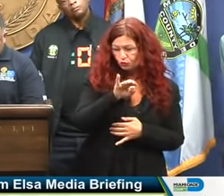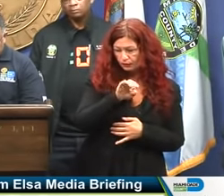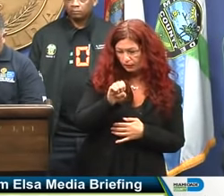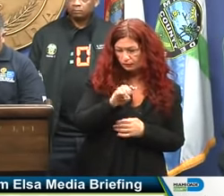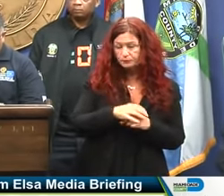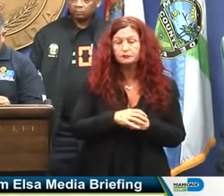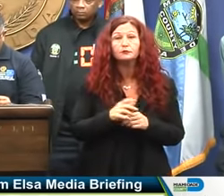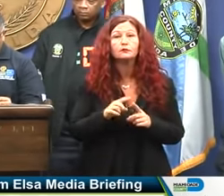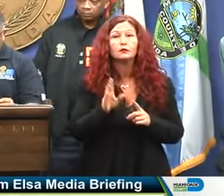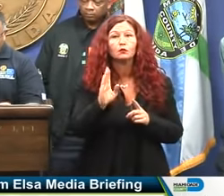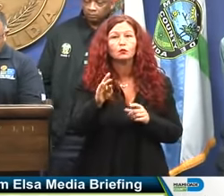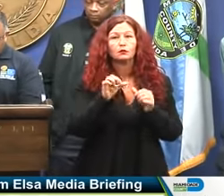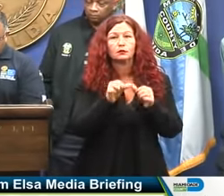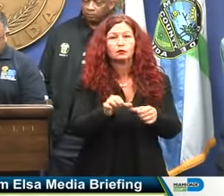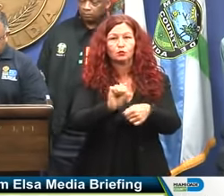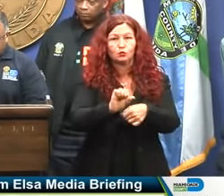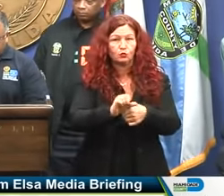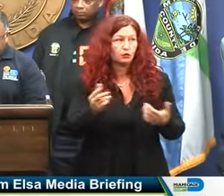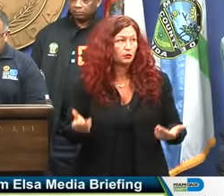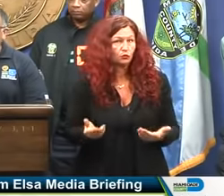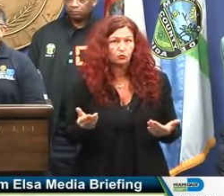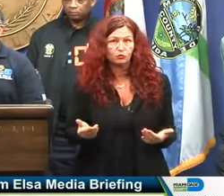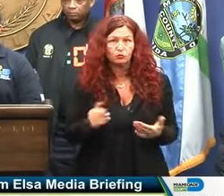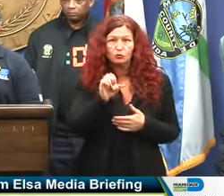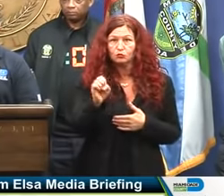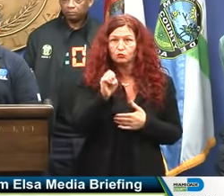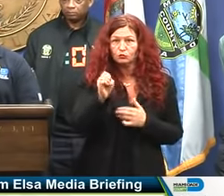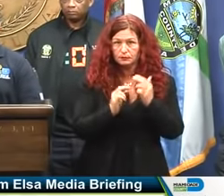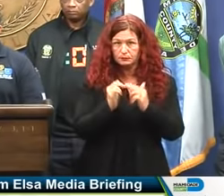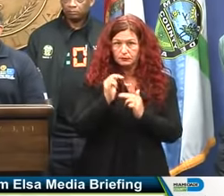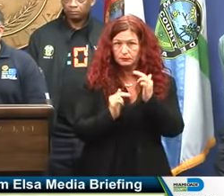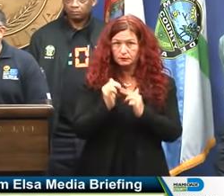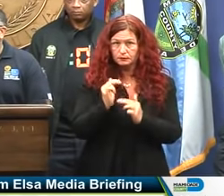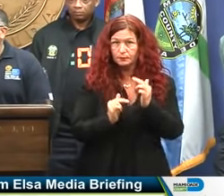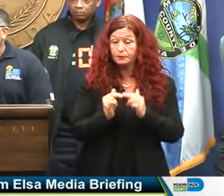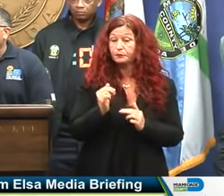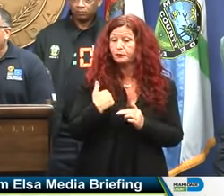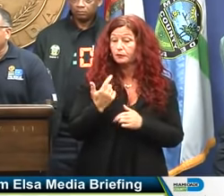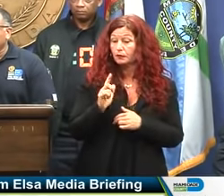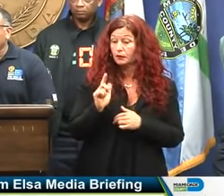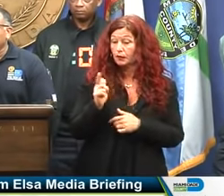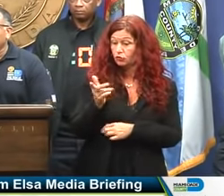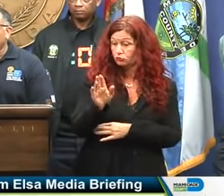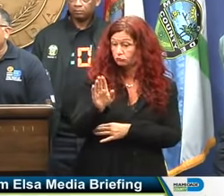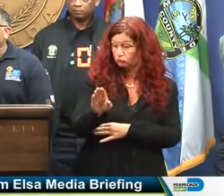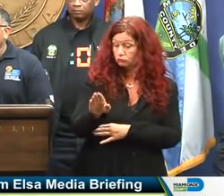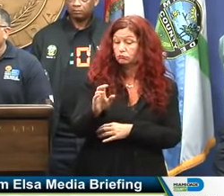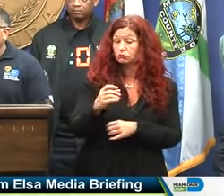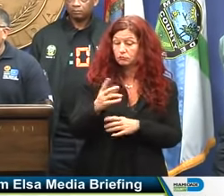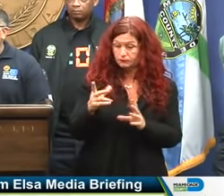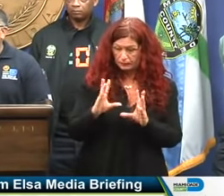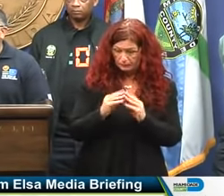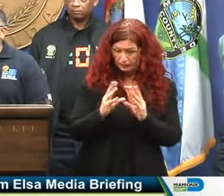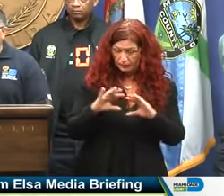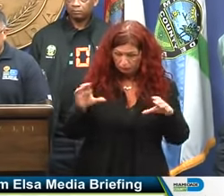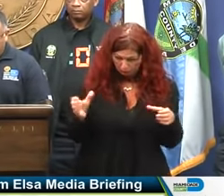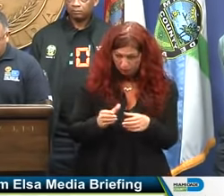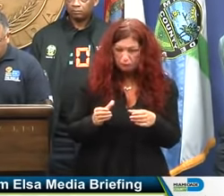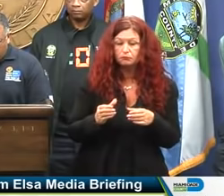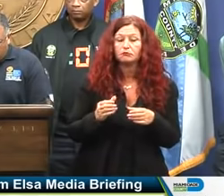Center. Later today, we will begin implementing plans to redeploy our assets at the collapsed